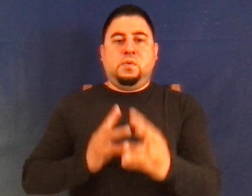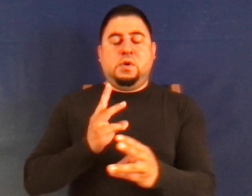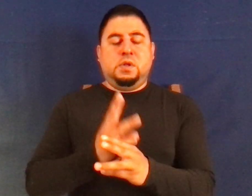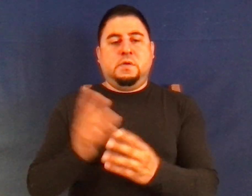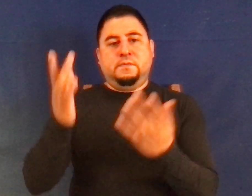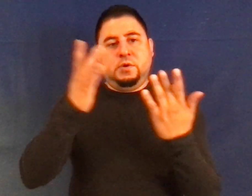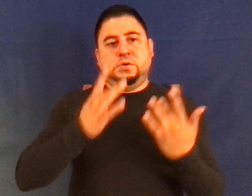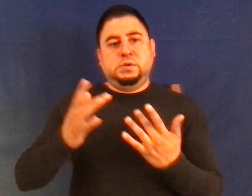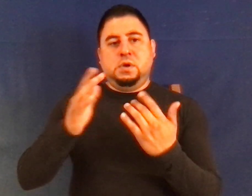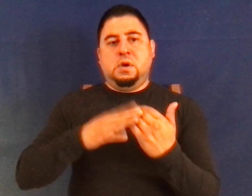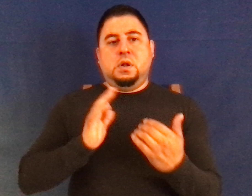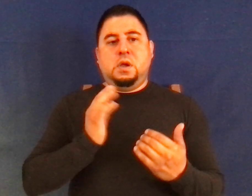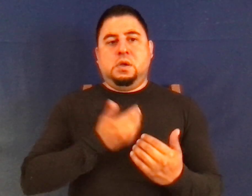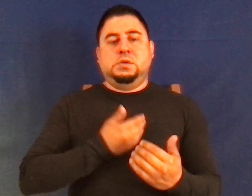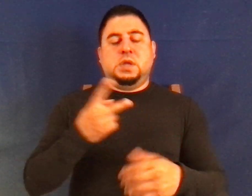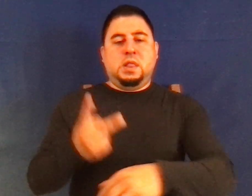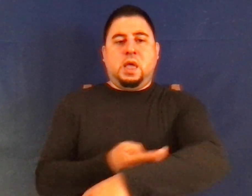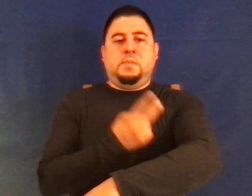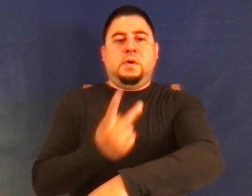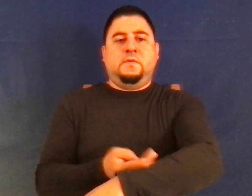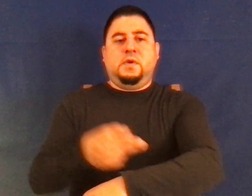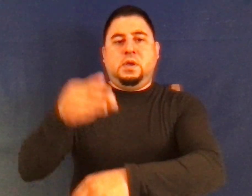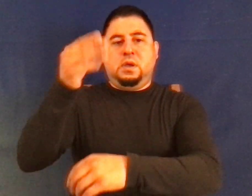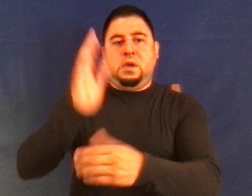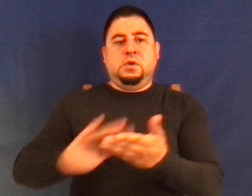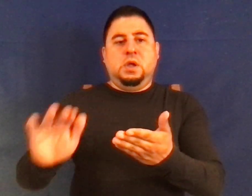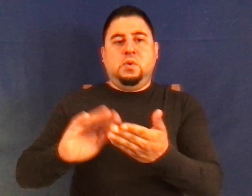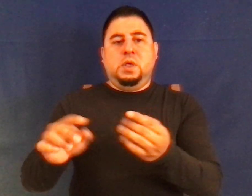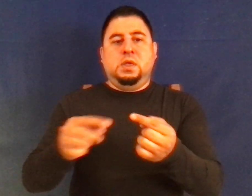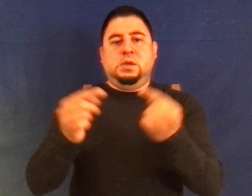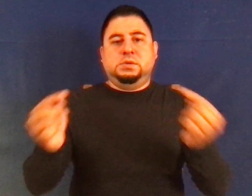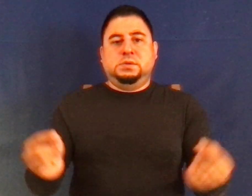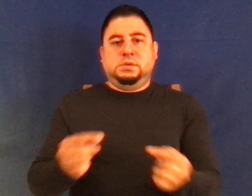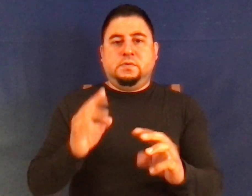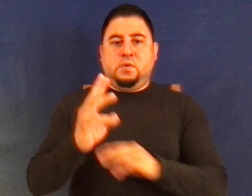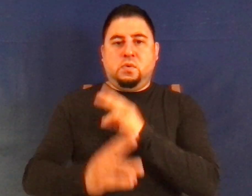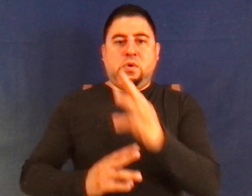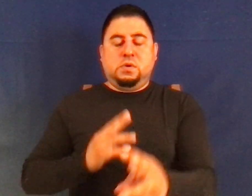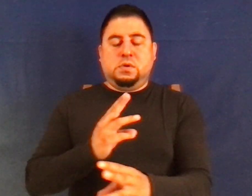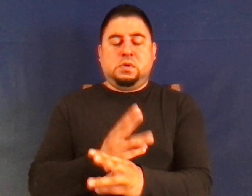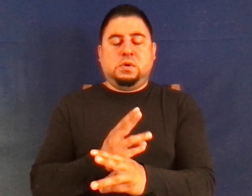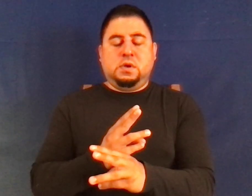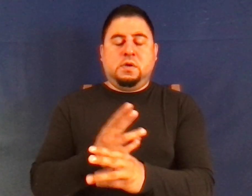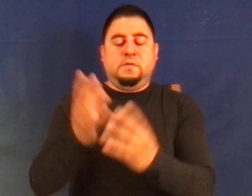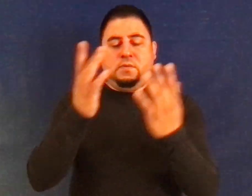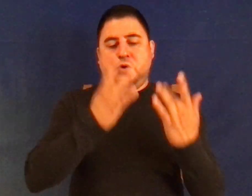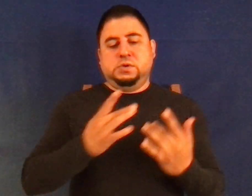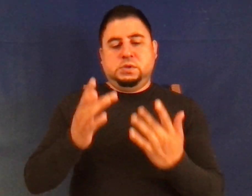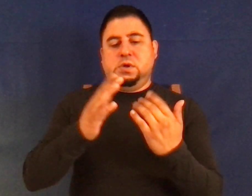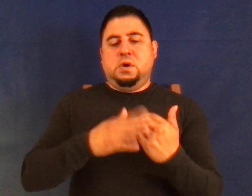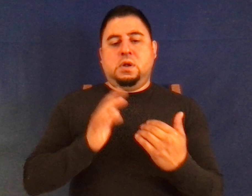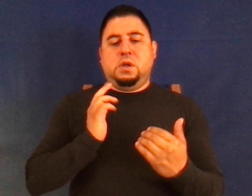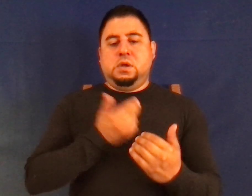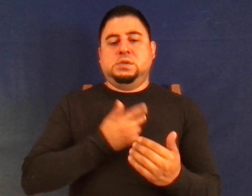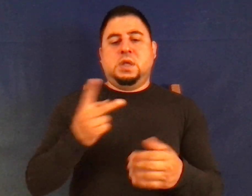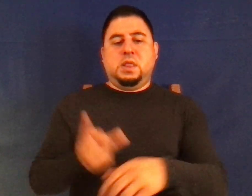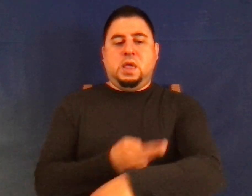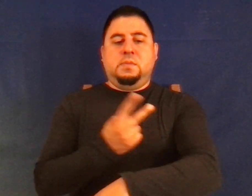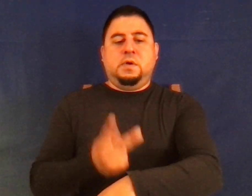you take away the sin of the world, have mercy on us. Lamb of God, you take away the sin of the world, have mercy on us. Lamb of